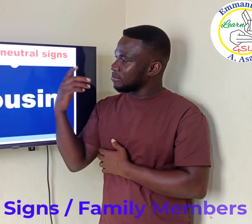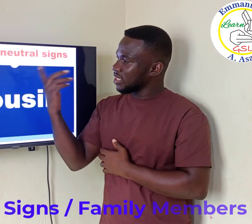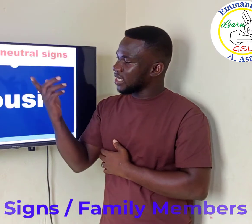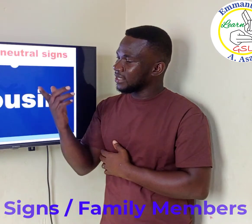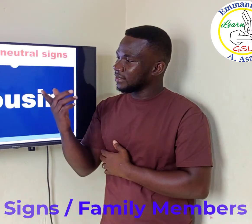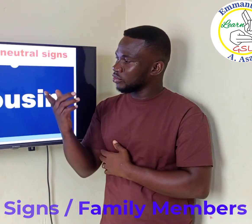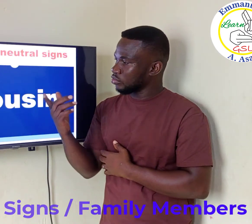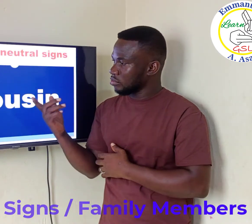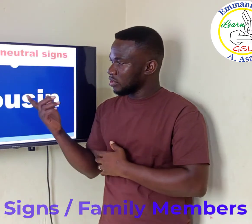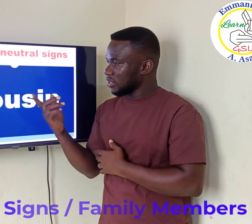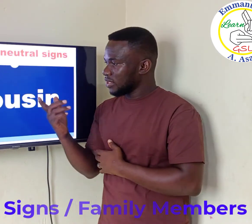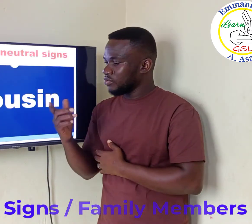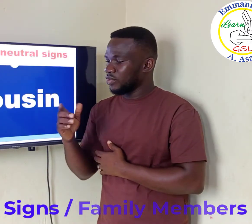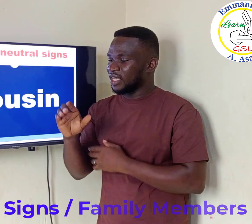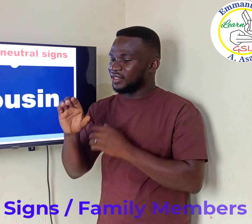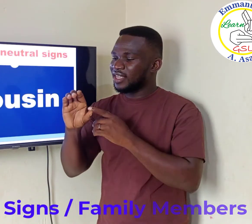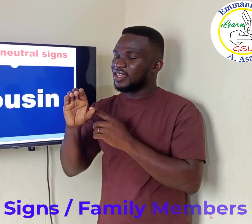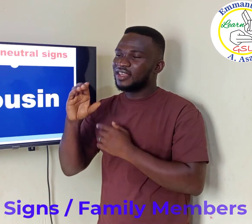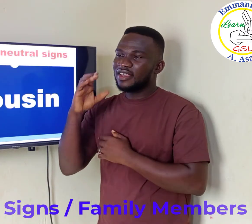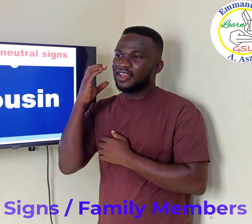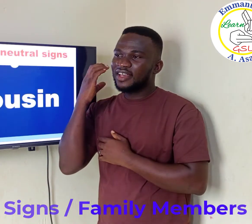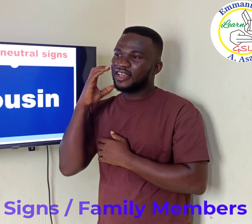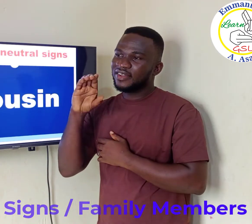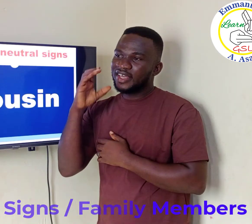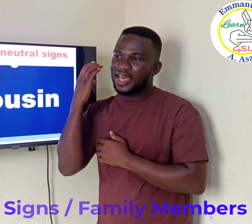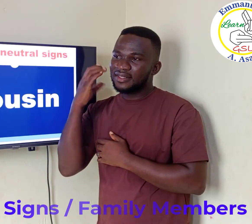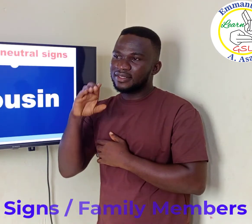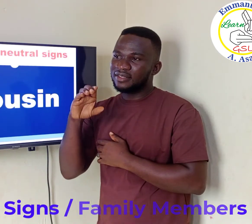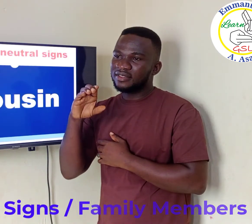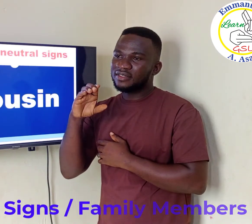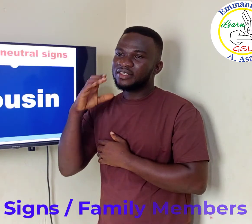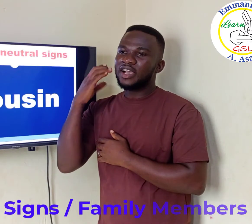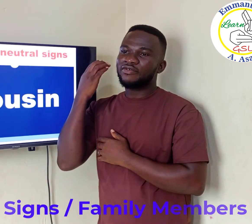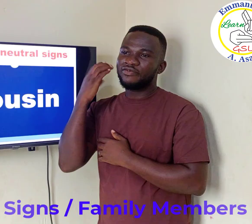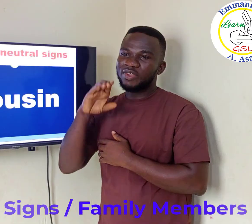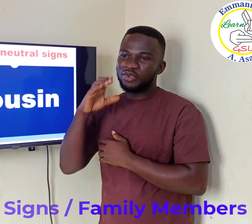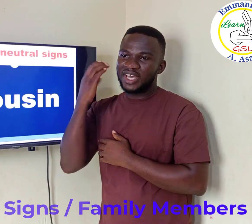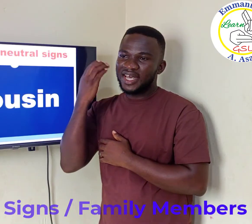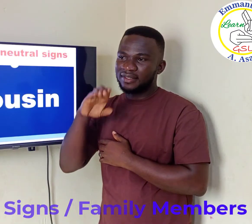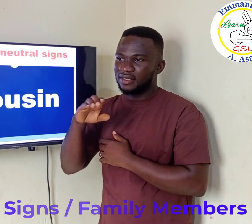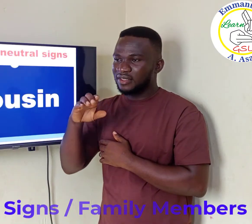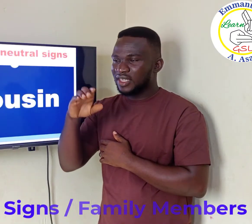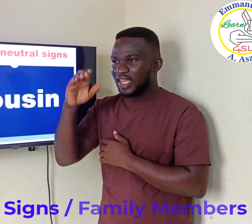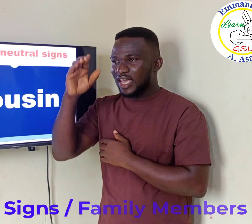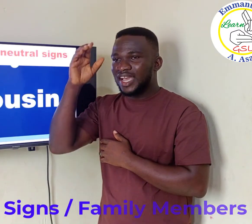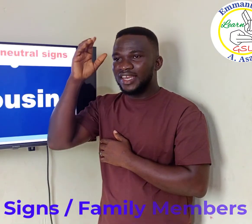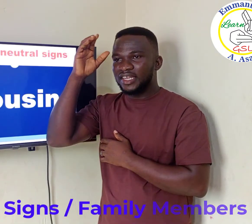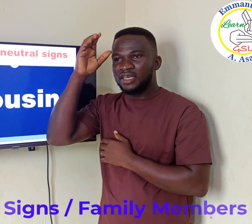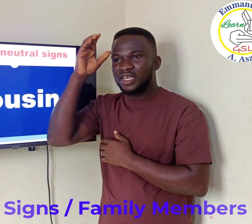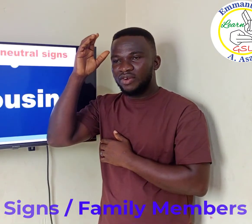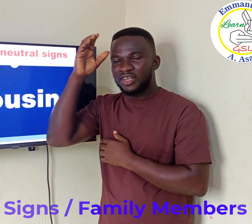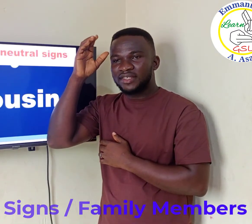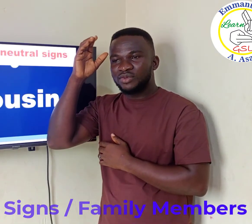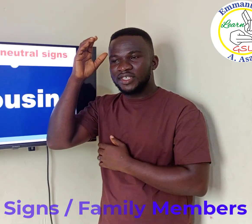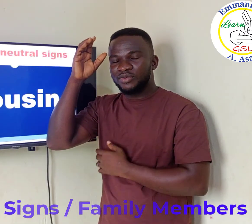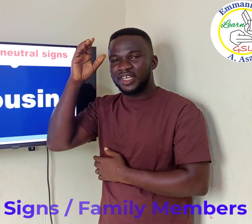male cousins, so we can say cousin, female cousin, and then around this region we can